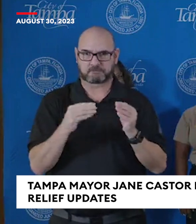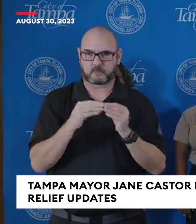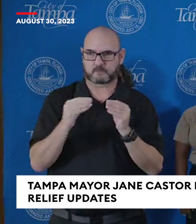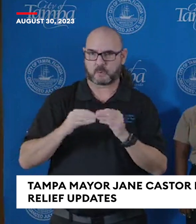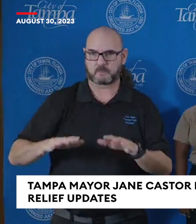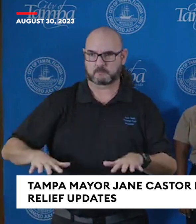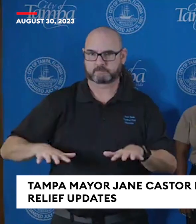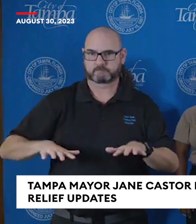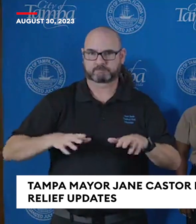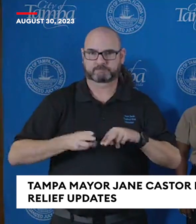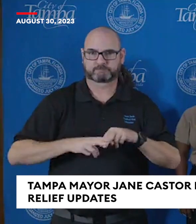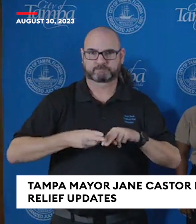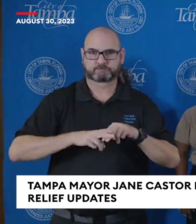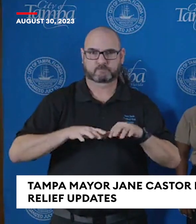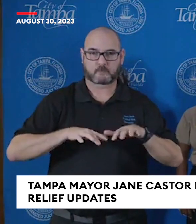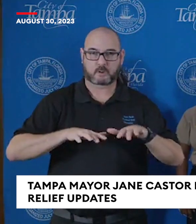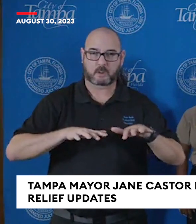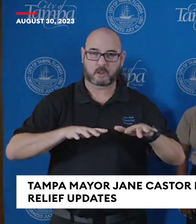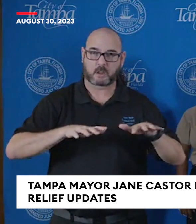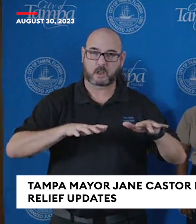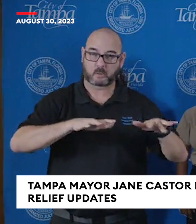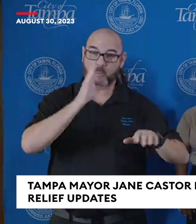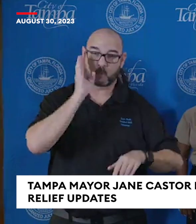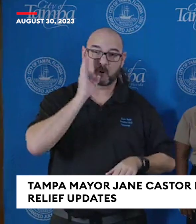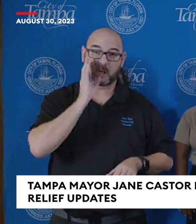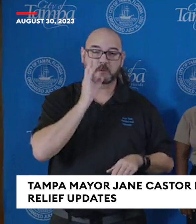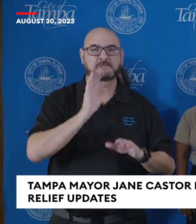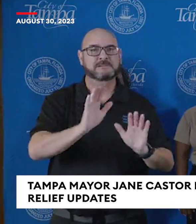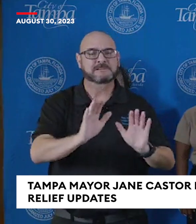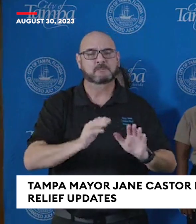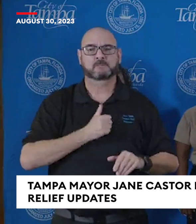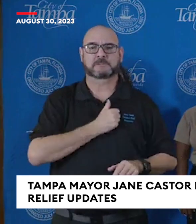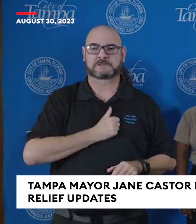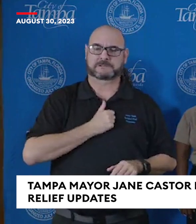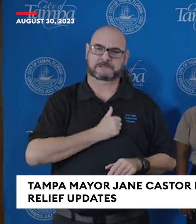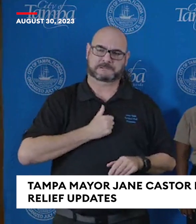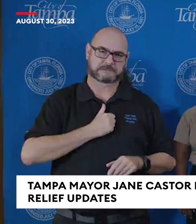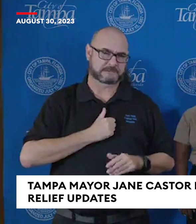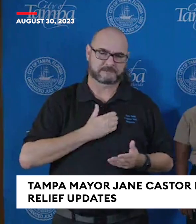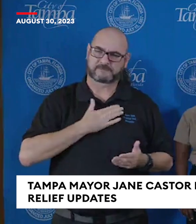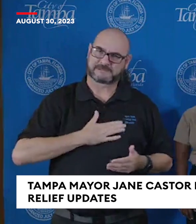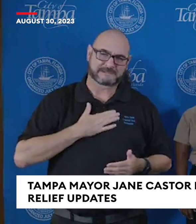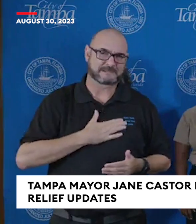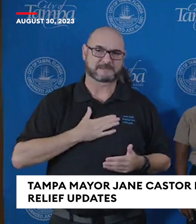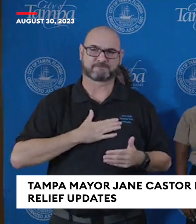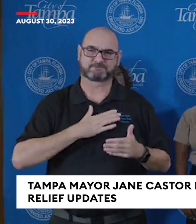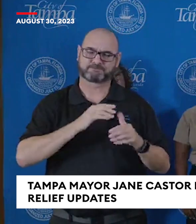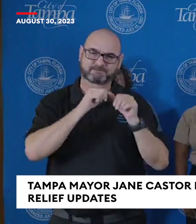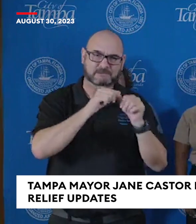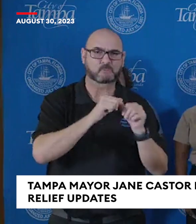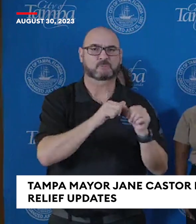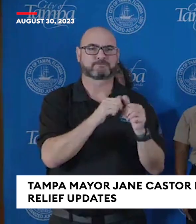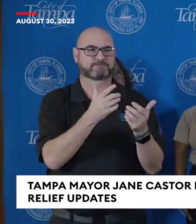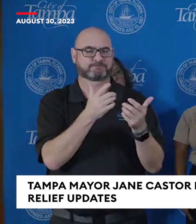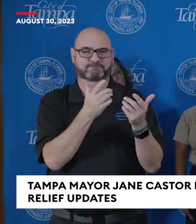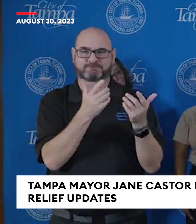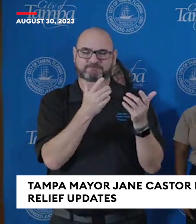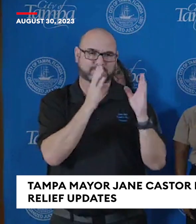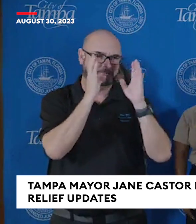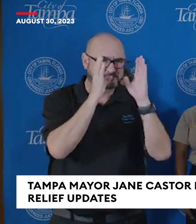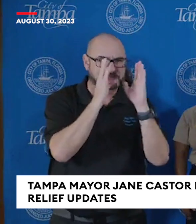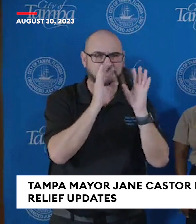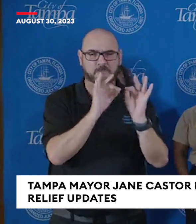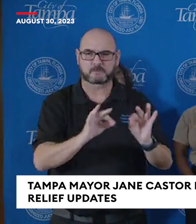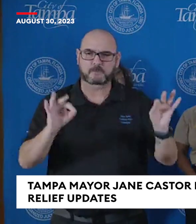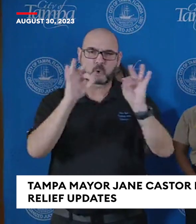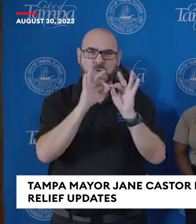we want everyone to continue to be vigilant. It is very, very important. We do